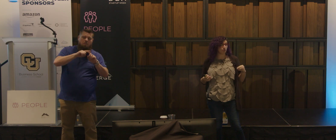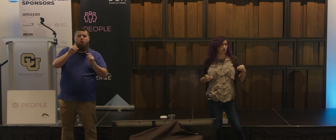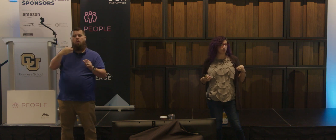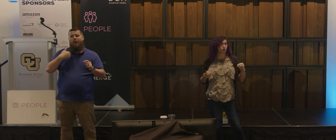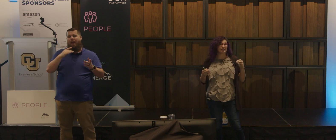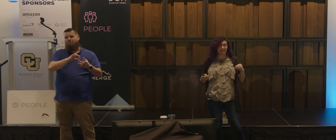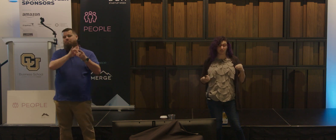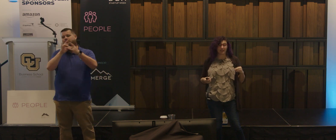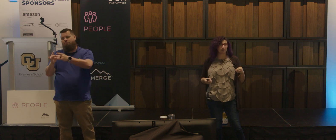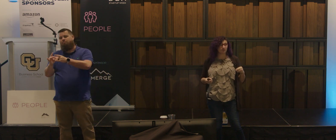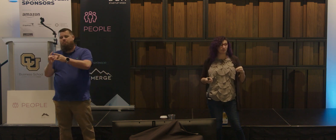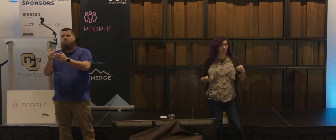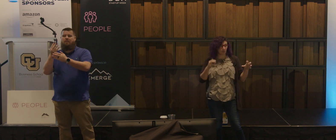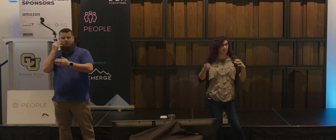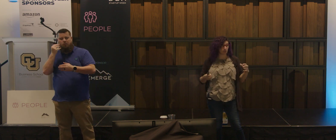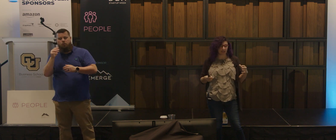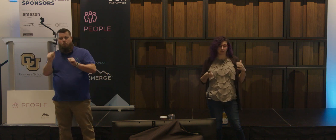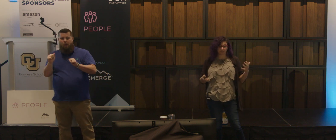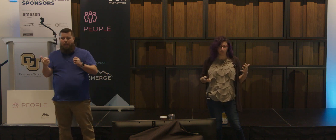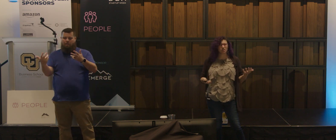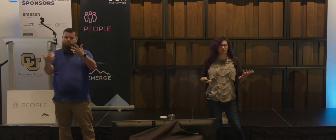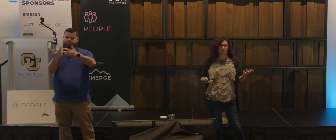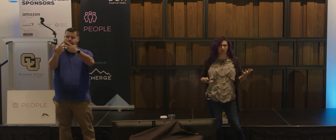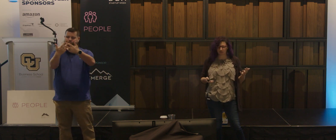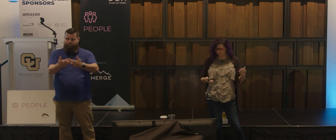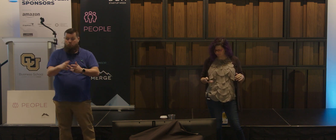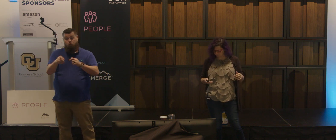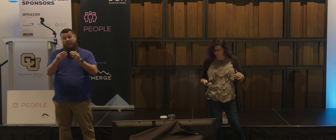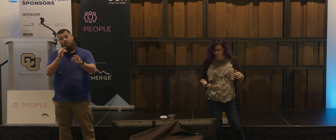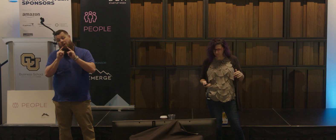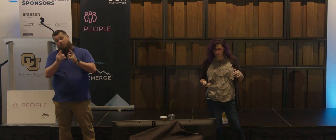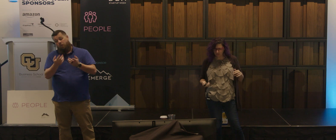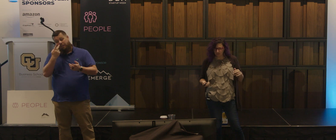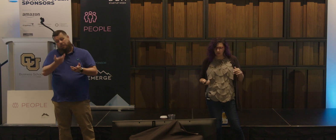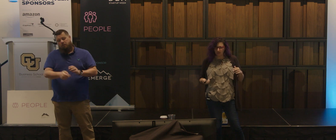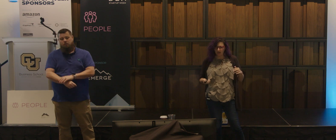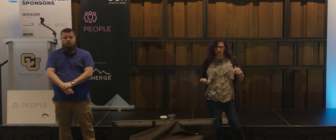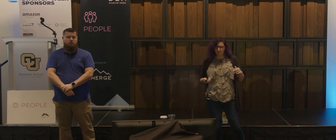have related things that we can put together. We should give them an interview.